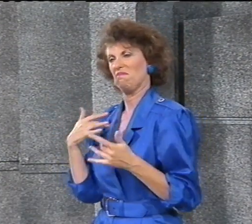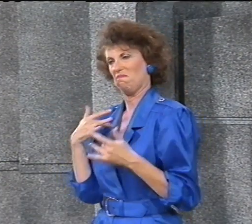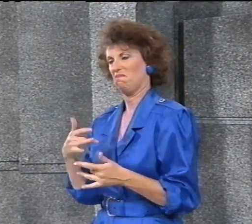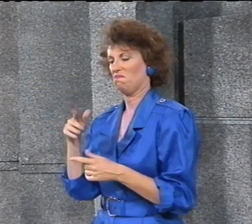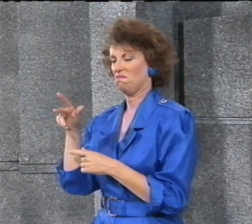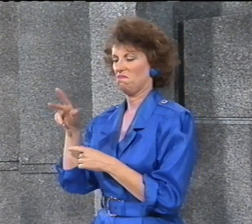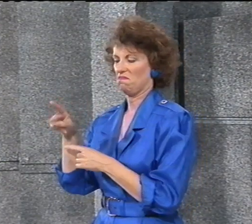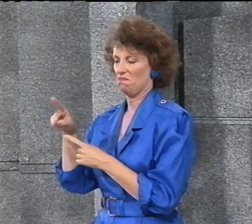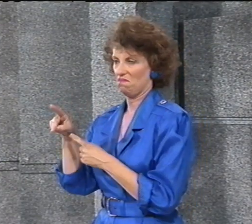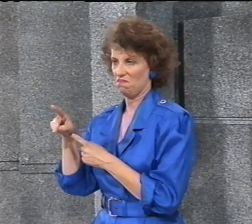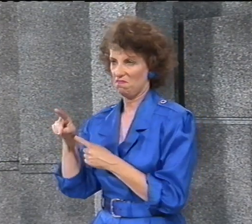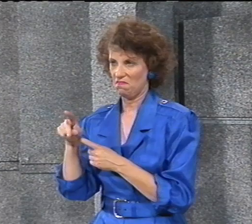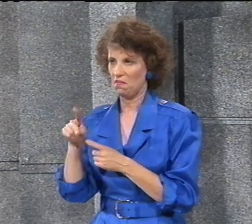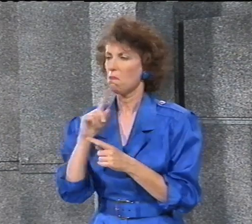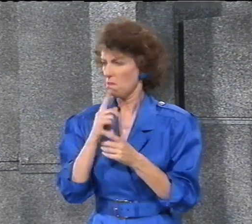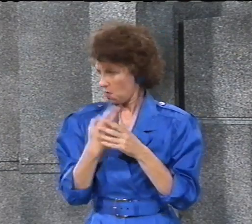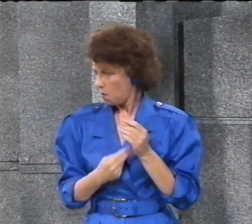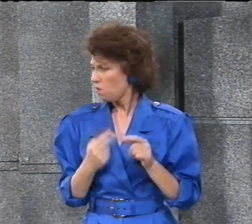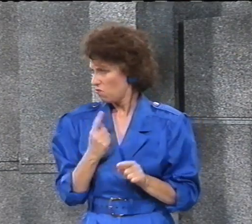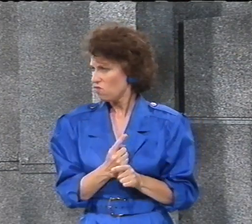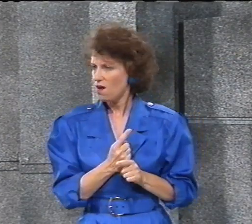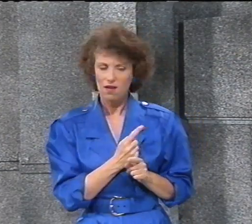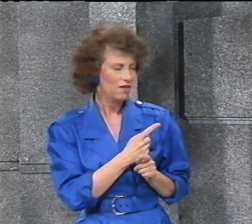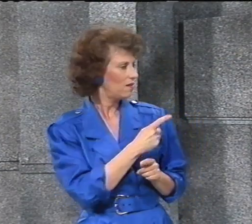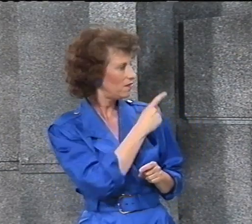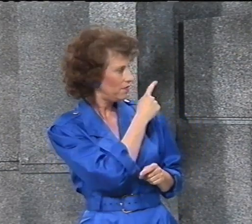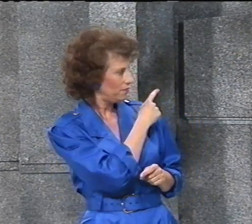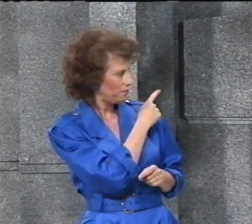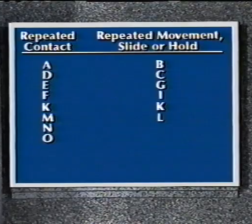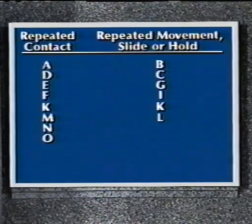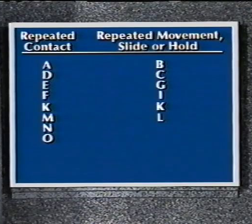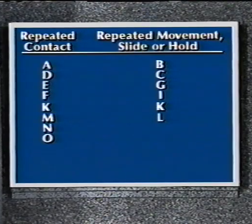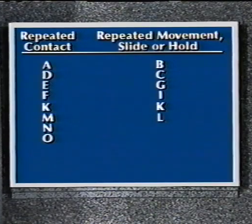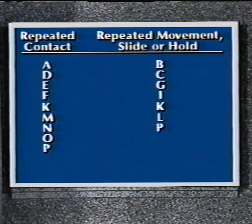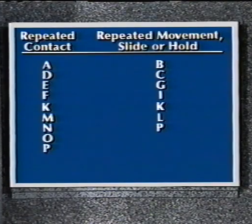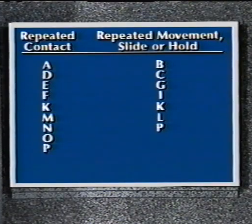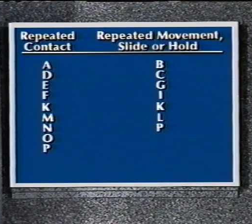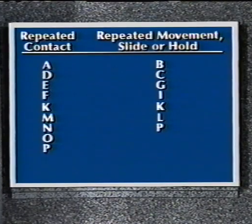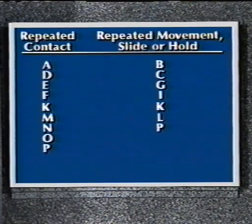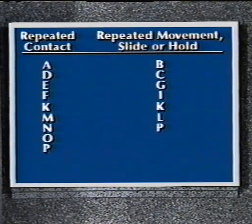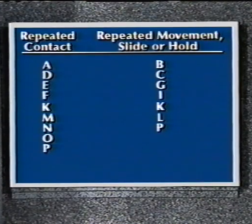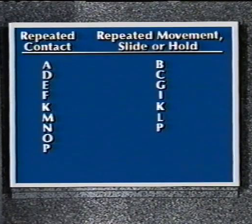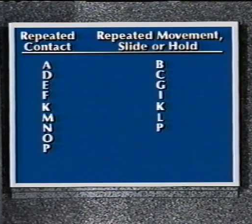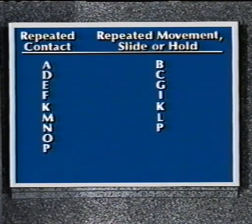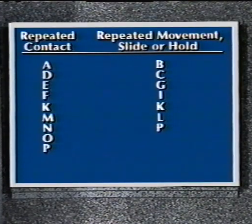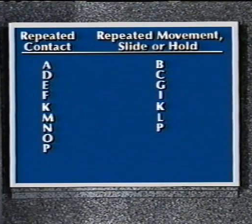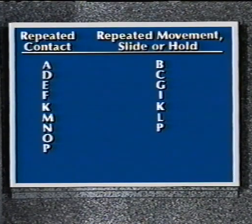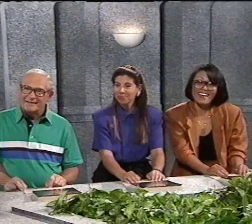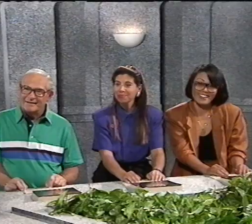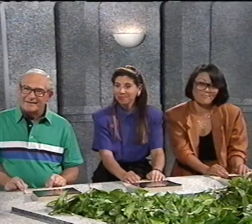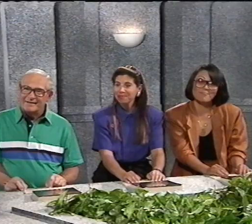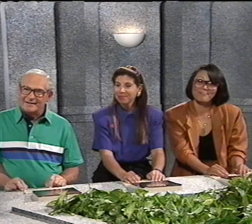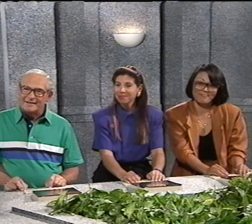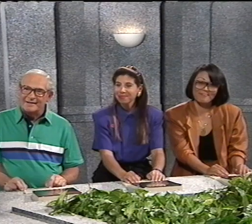It depends on the word, but I tend to repeat the contact even though both are correct. We should put them in both columns.